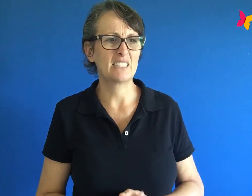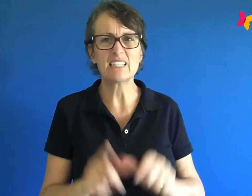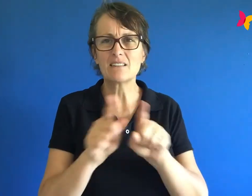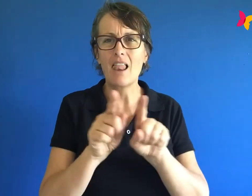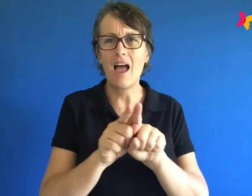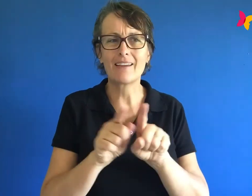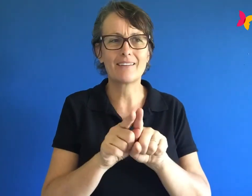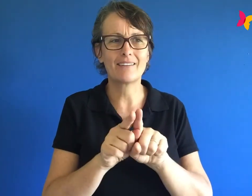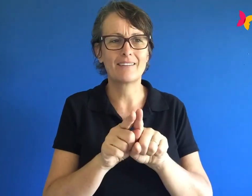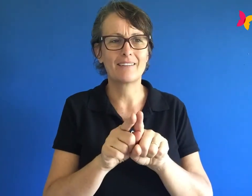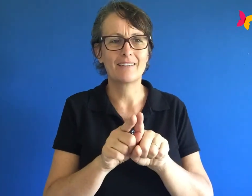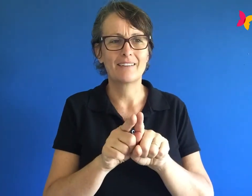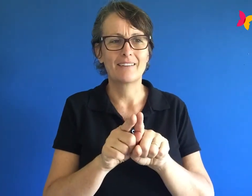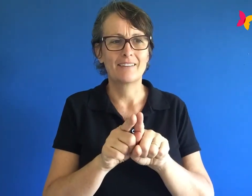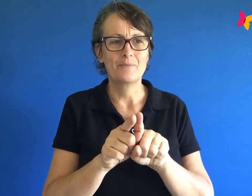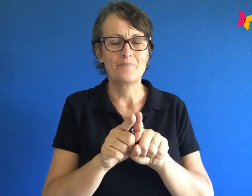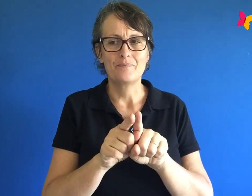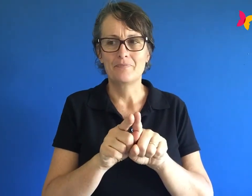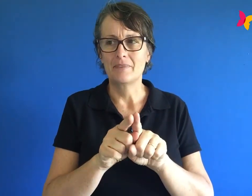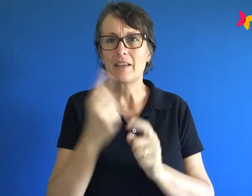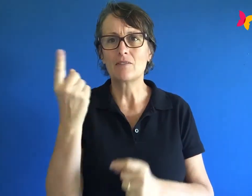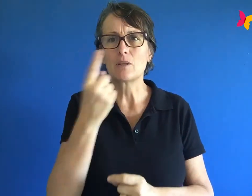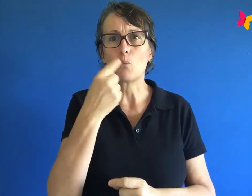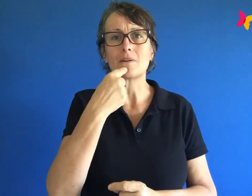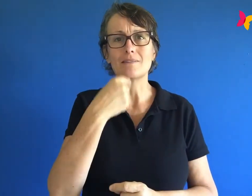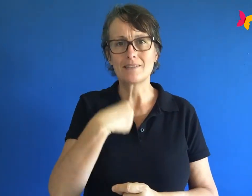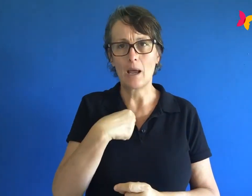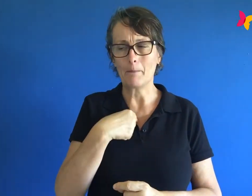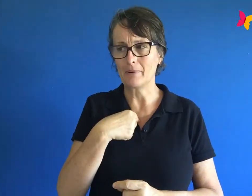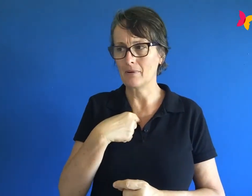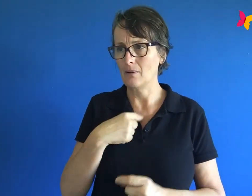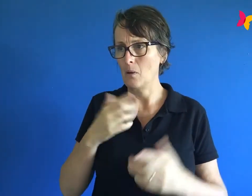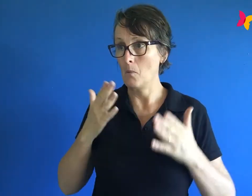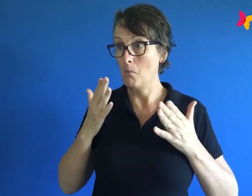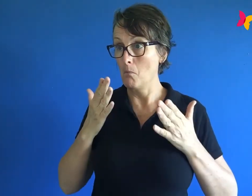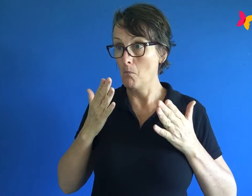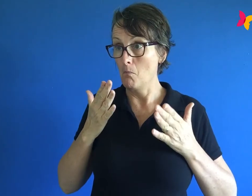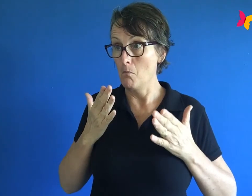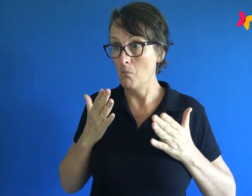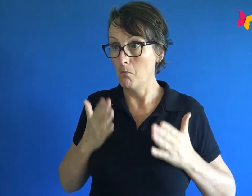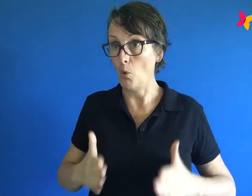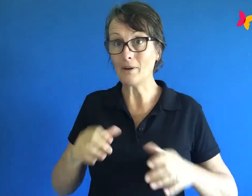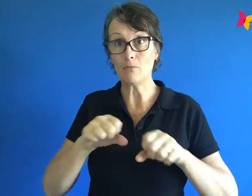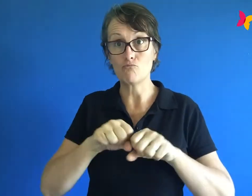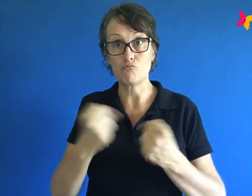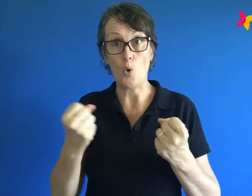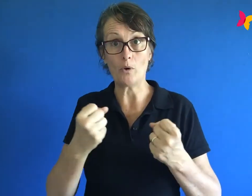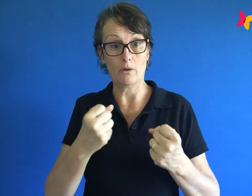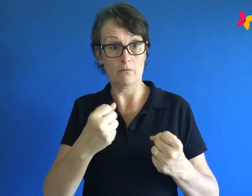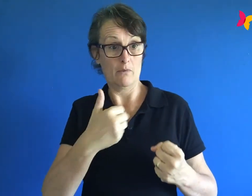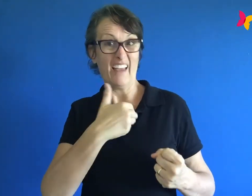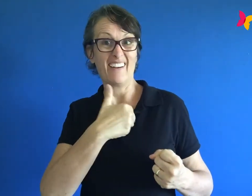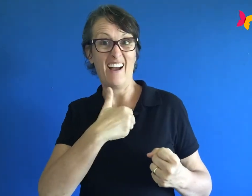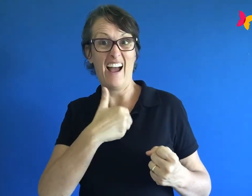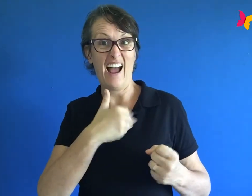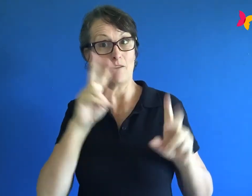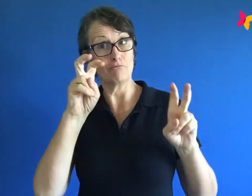has a physical ailment didn't have the same level of shock or blame attached to it, perhaps,